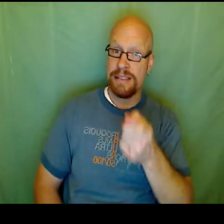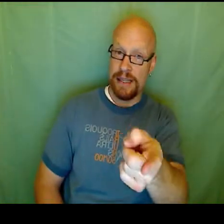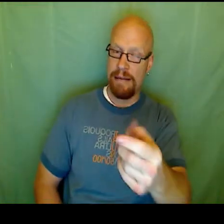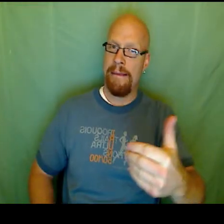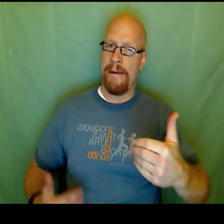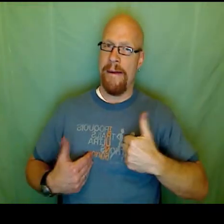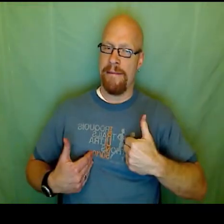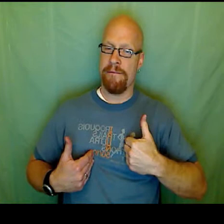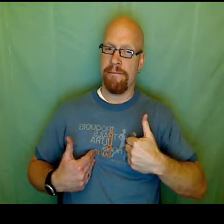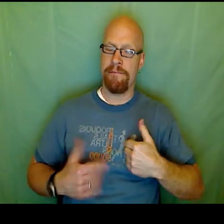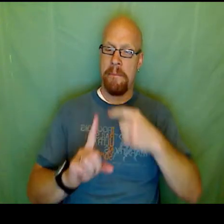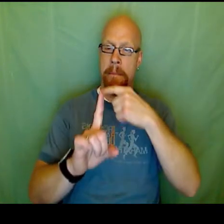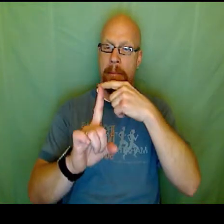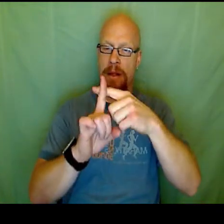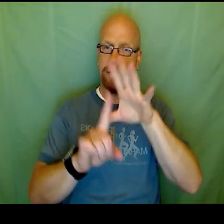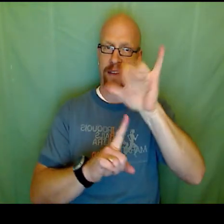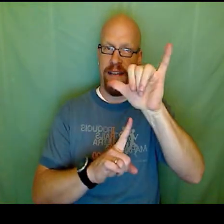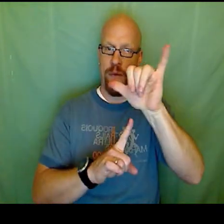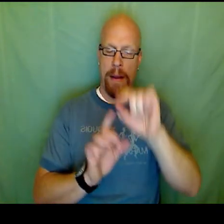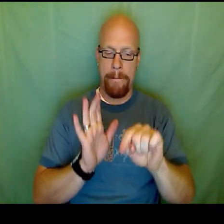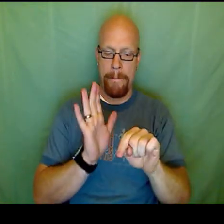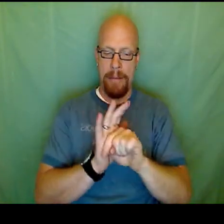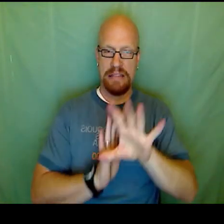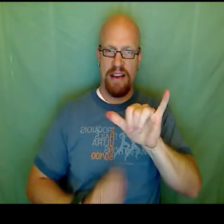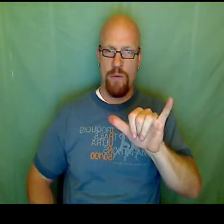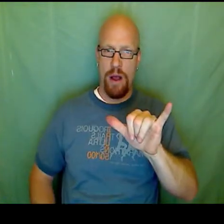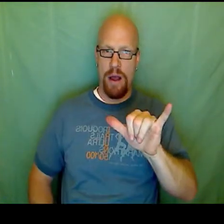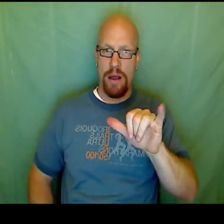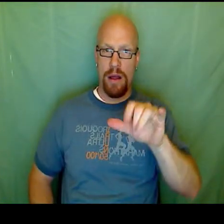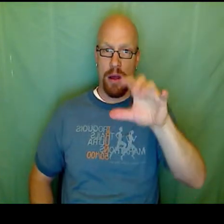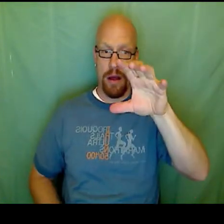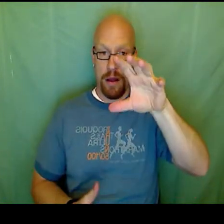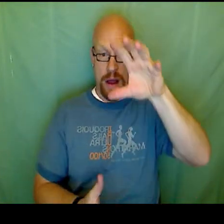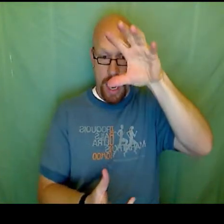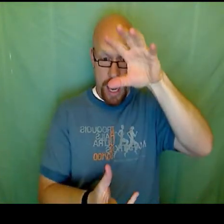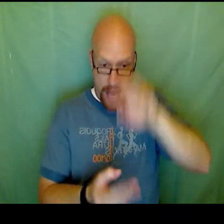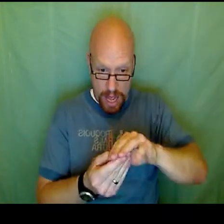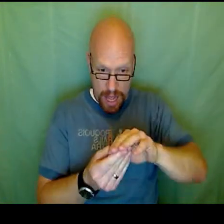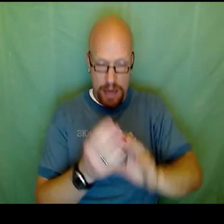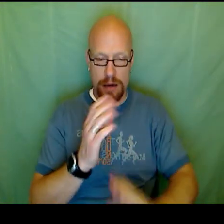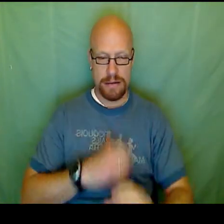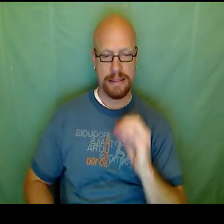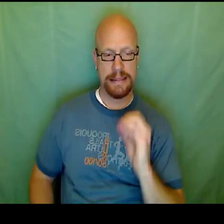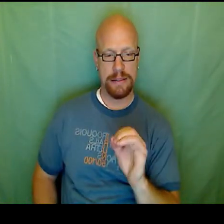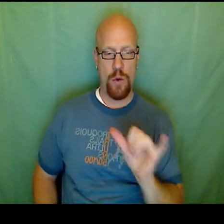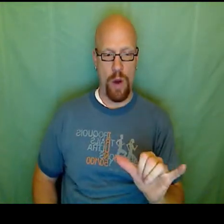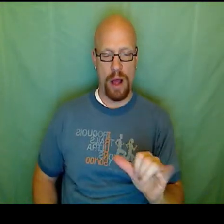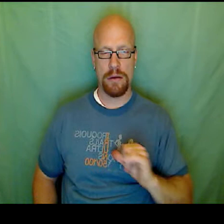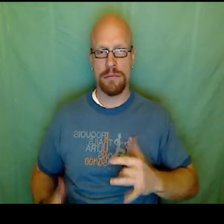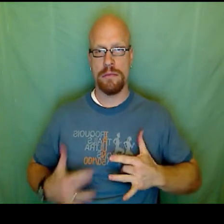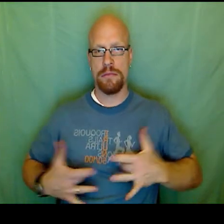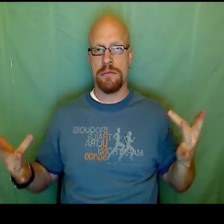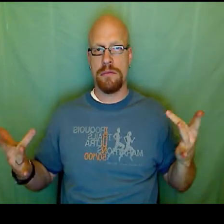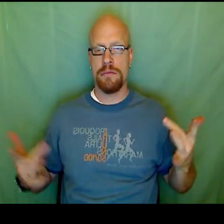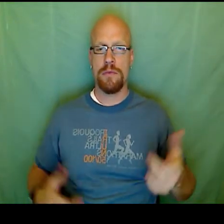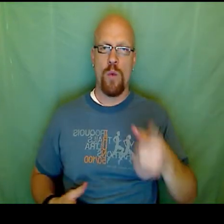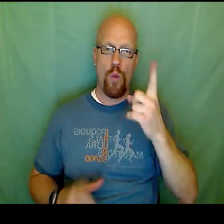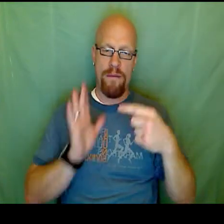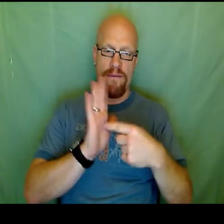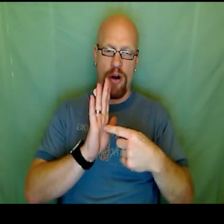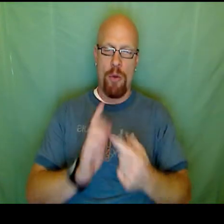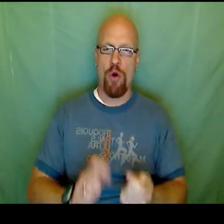As you can see here, I've lined up my x's and my y's on constant terms, and I have plus 5y adding together with